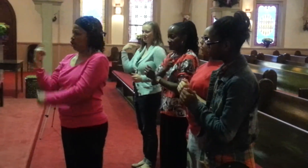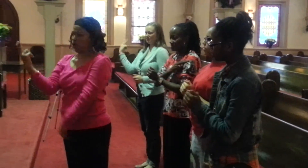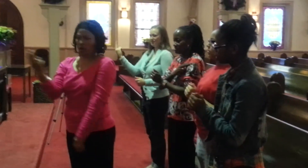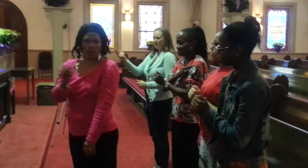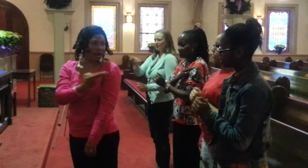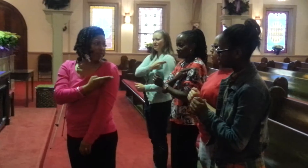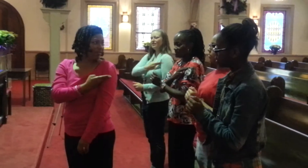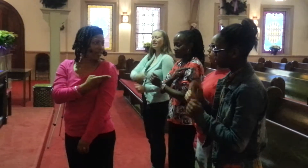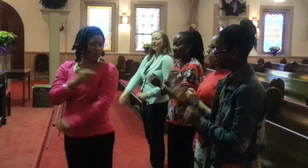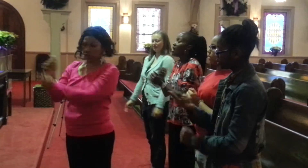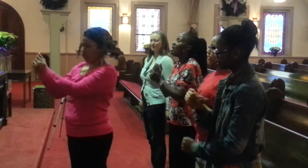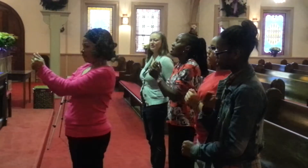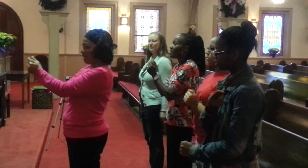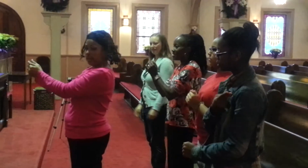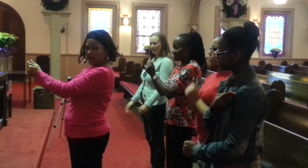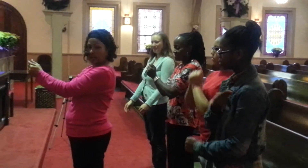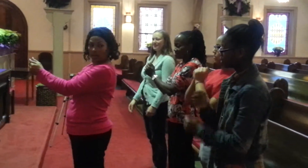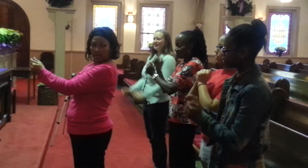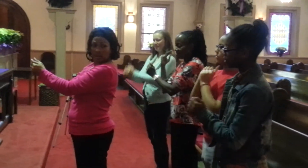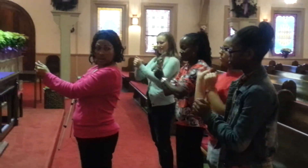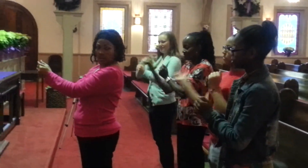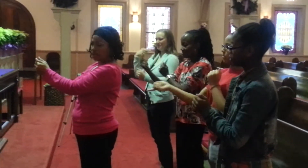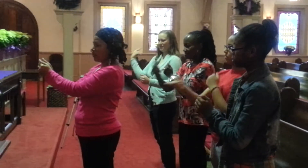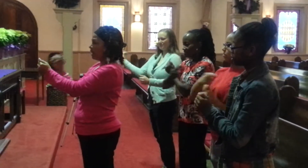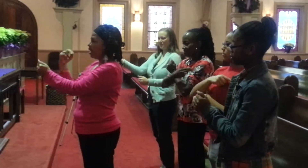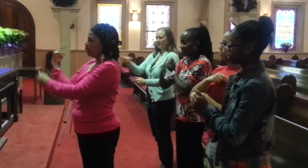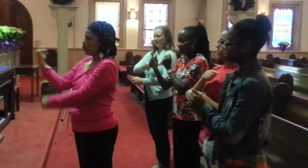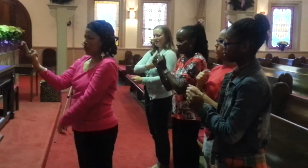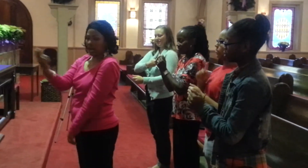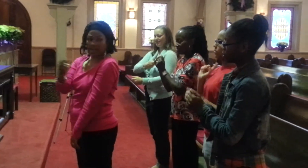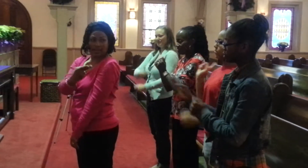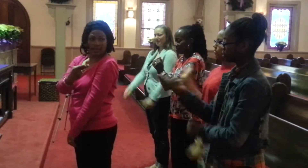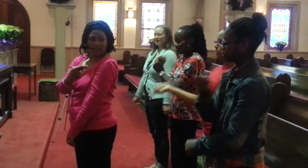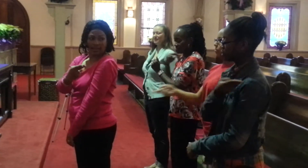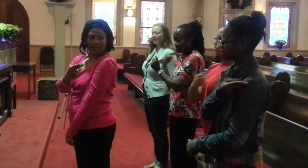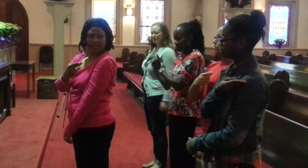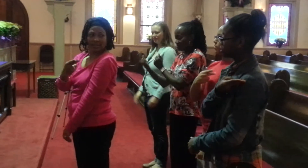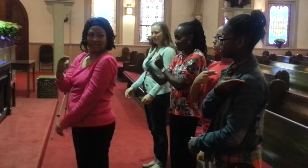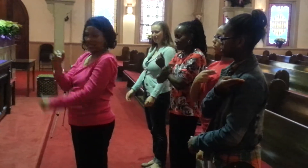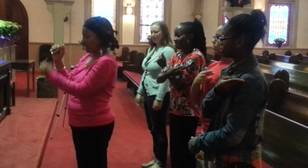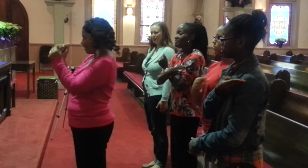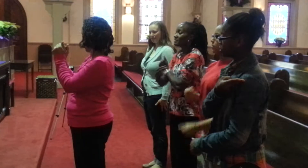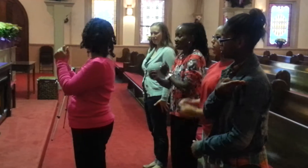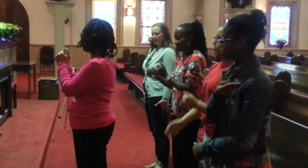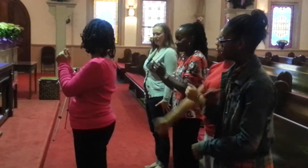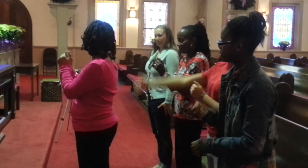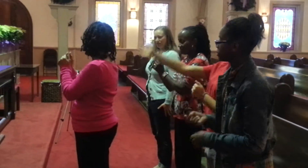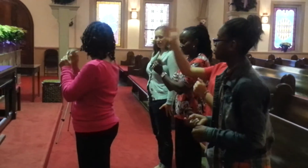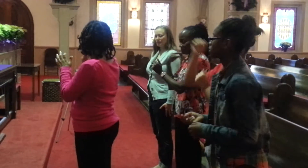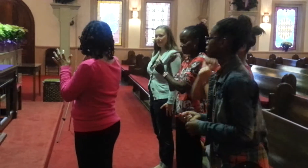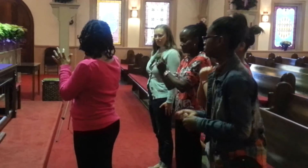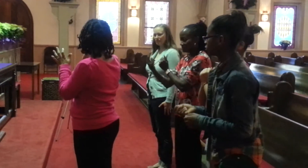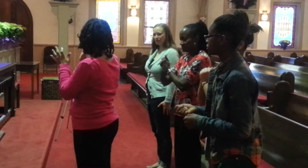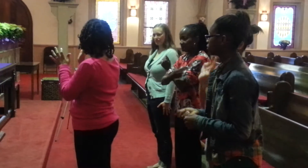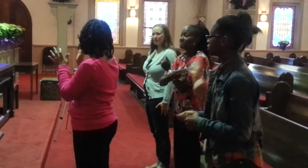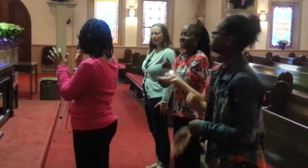go around. Straight from here to us. Yes. Okay? Because you're not going to have time for that.